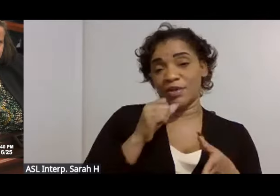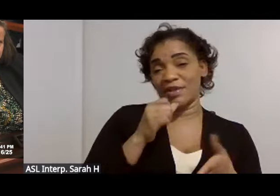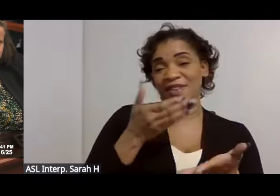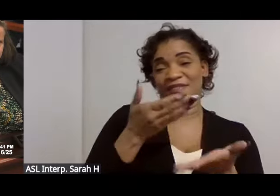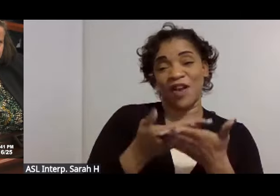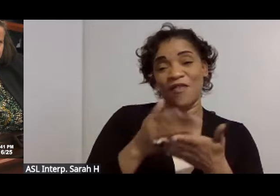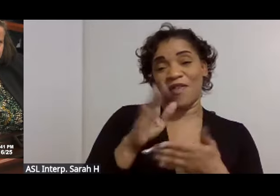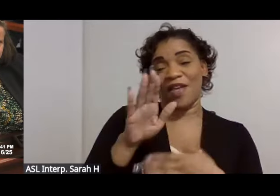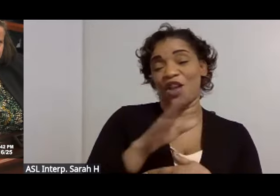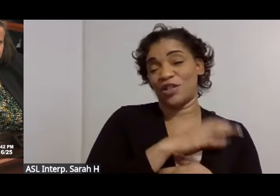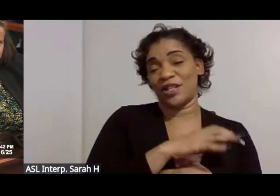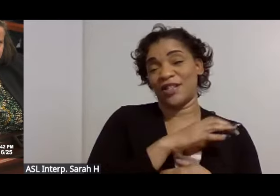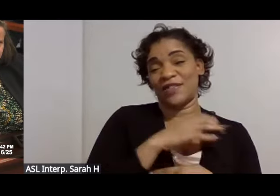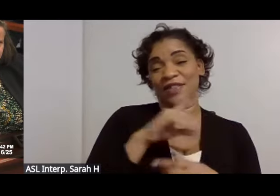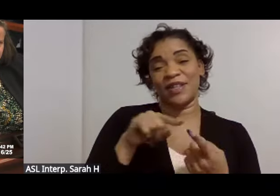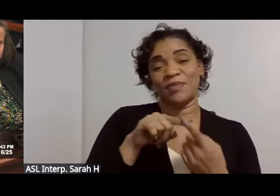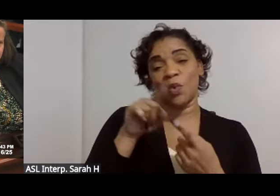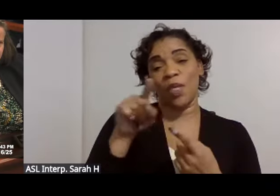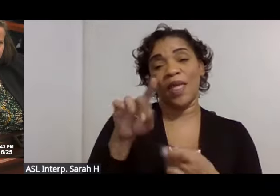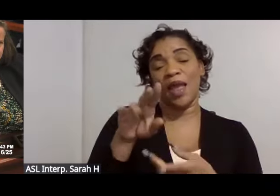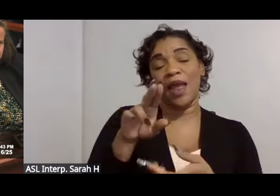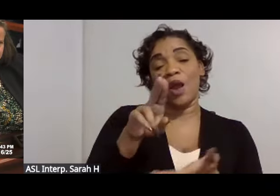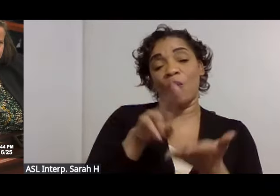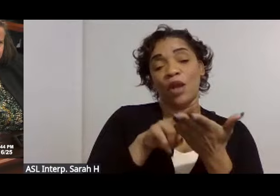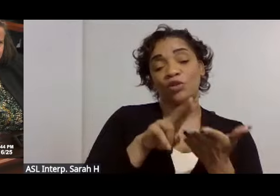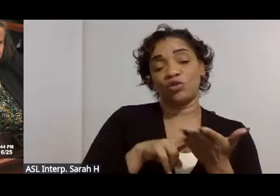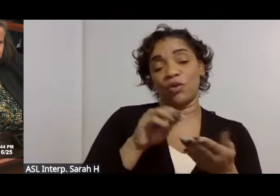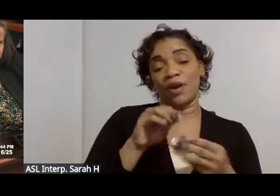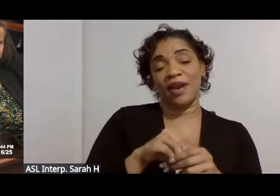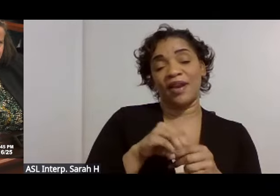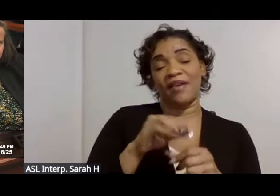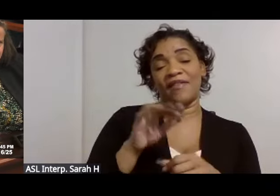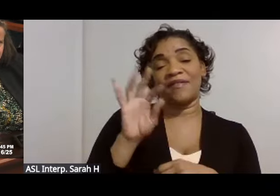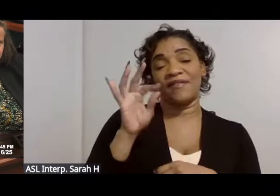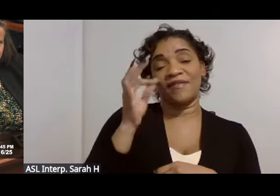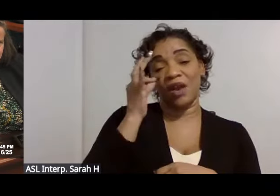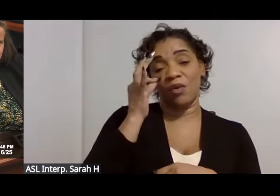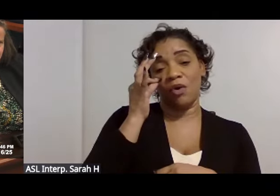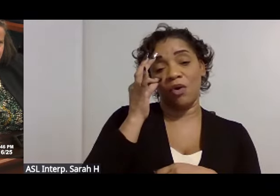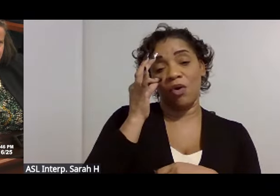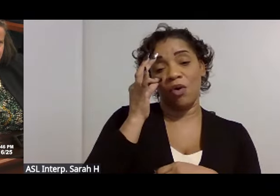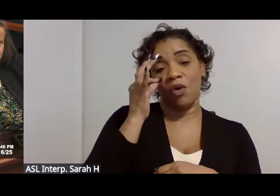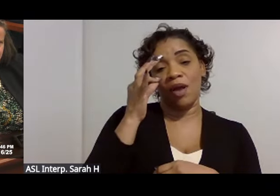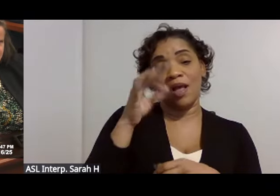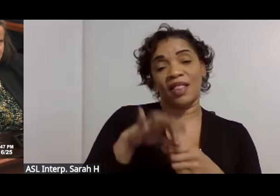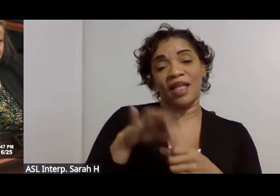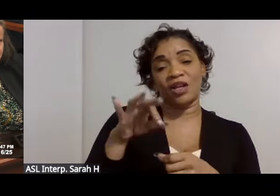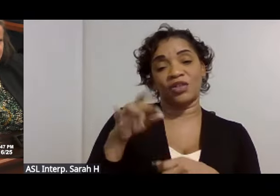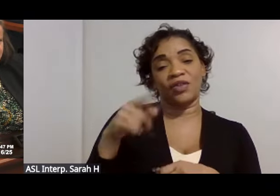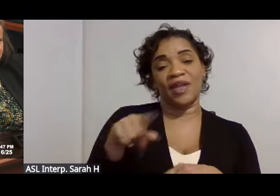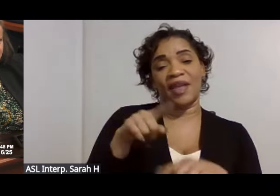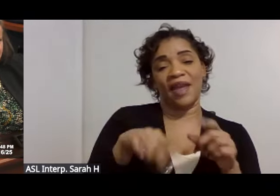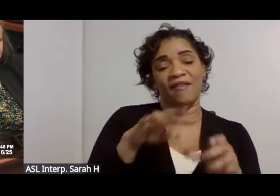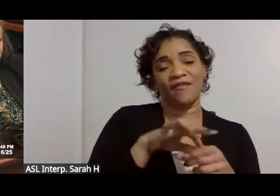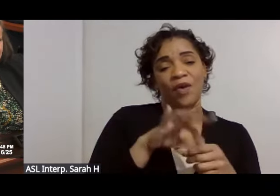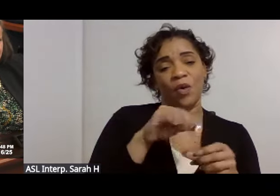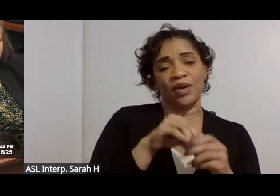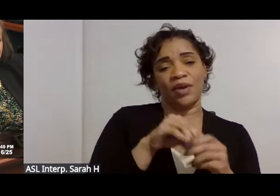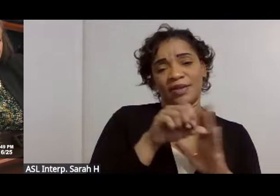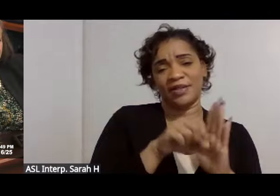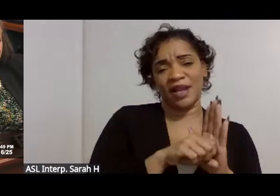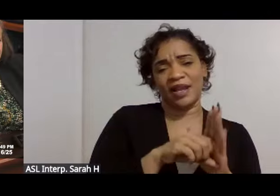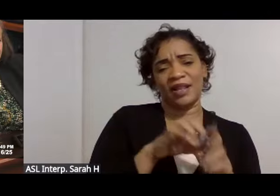citizenship when they register in a federal election, they can't vote in this election. You know, maybe this is just going. If